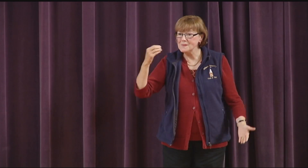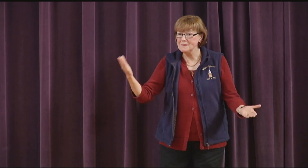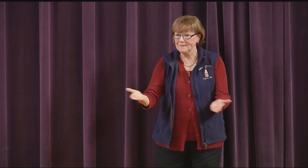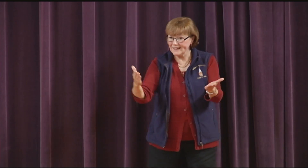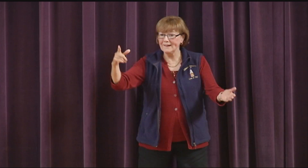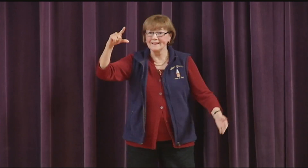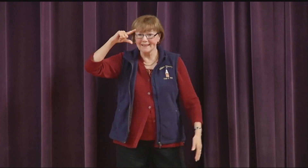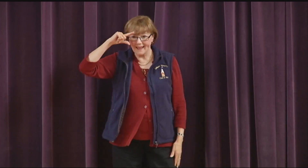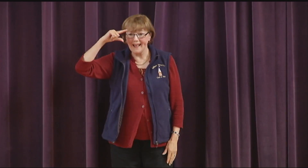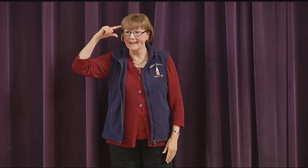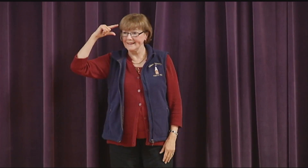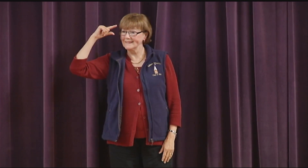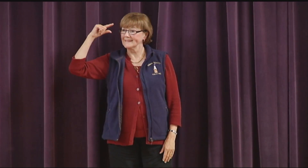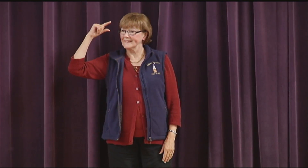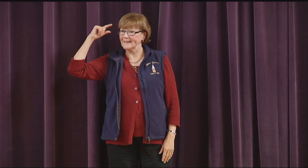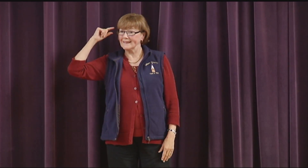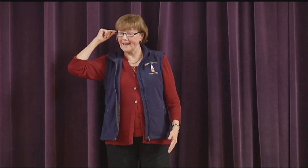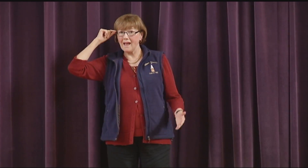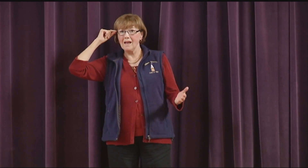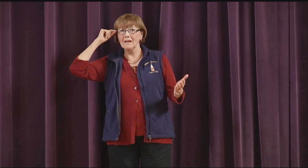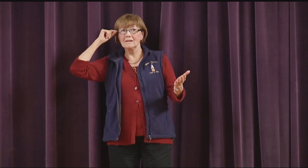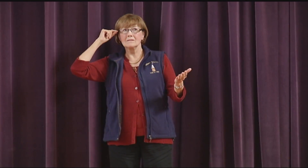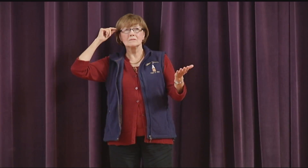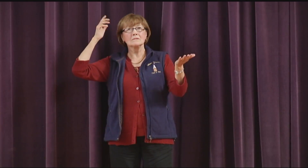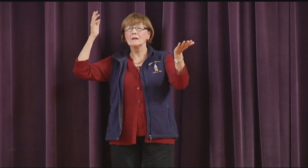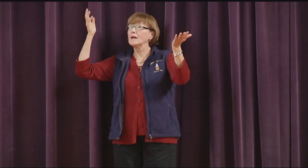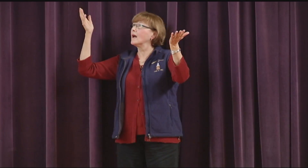You come home to Gallaudet.